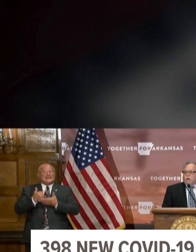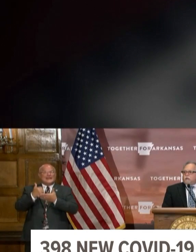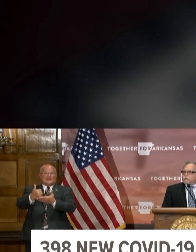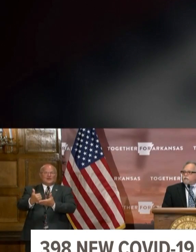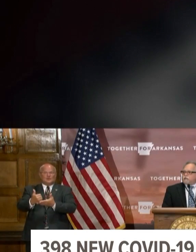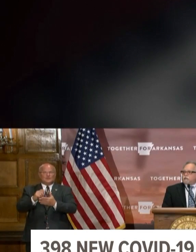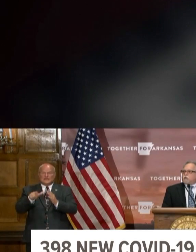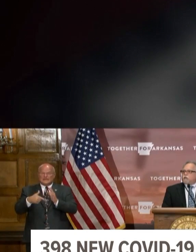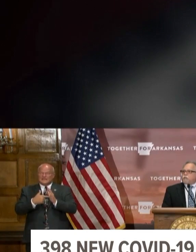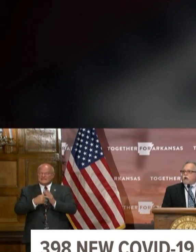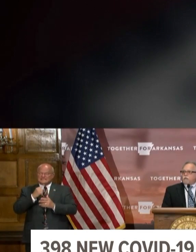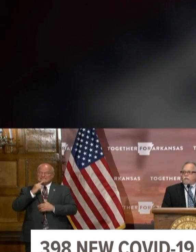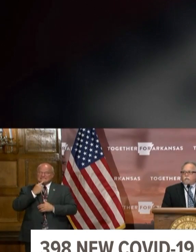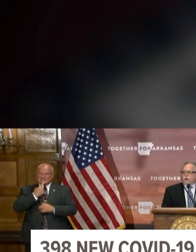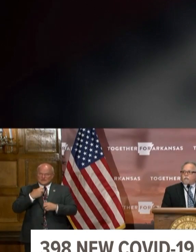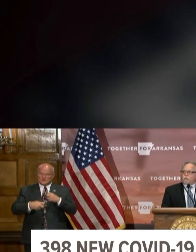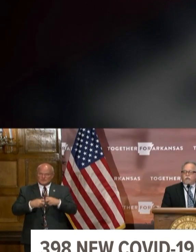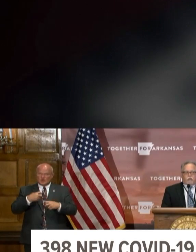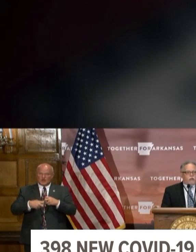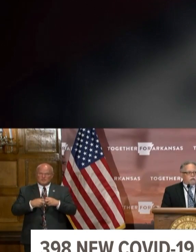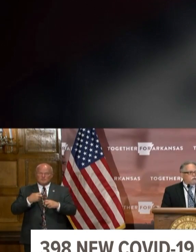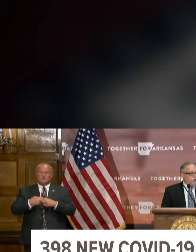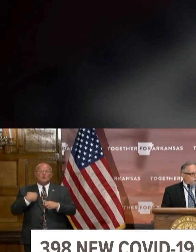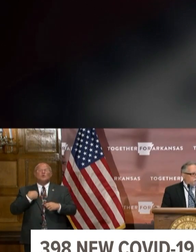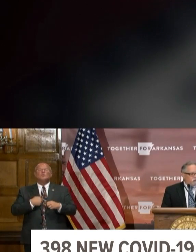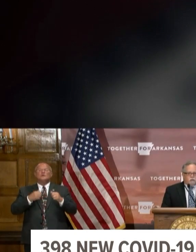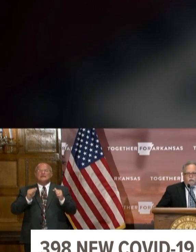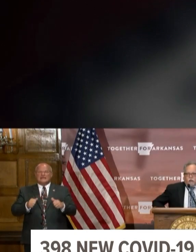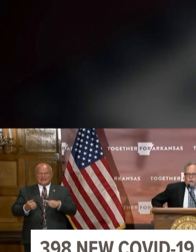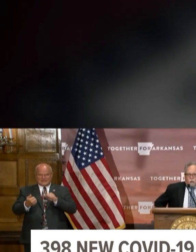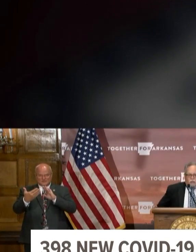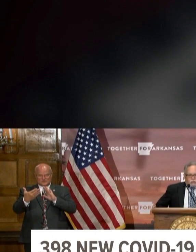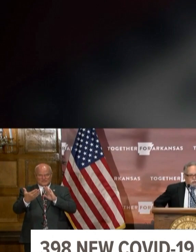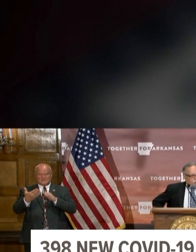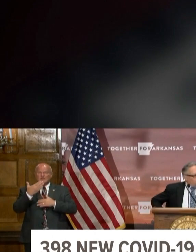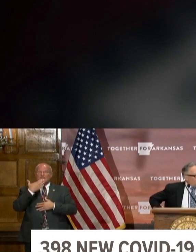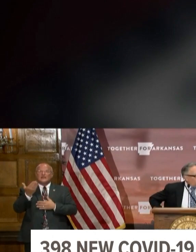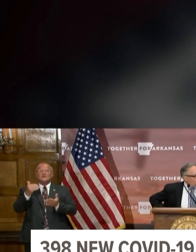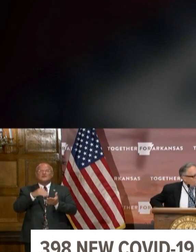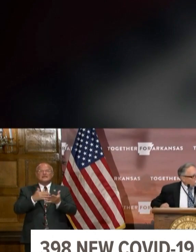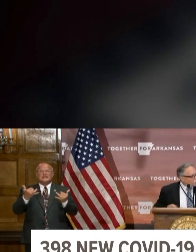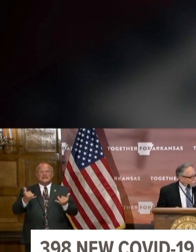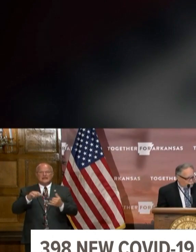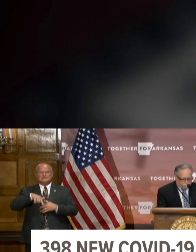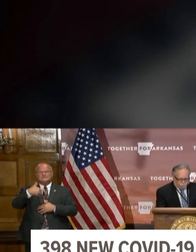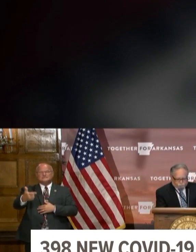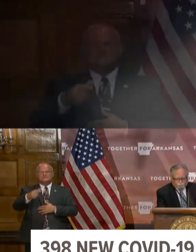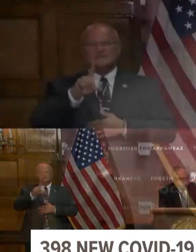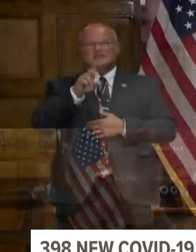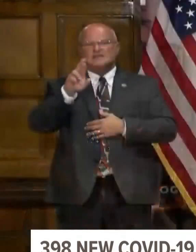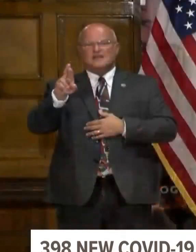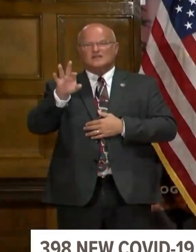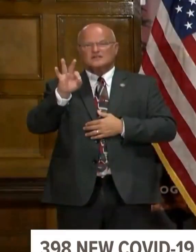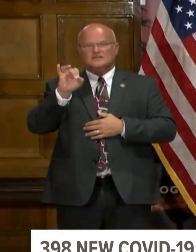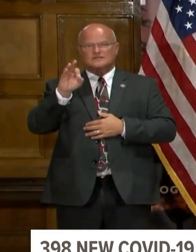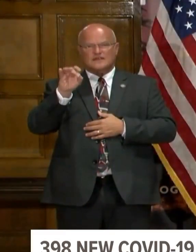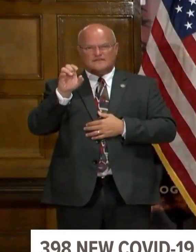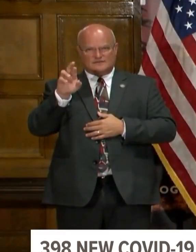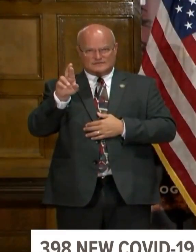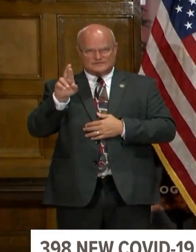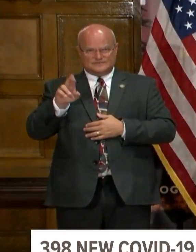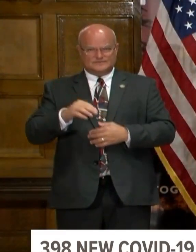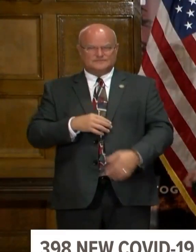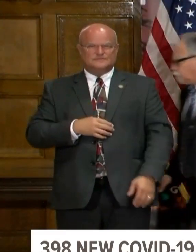help. This is a serious problem and a problem that we can address. So thank you again, and I'll turn it over to Dr. Pfeffer.